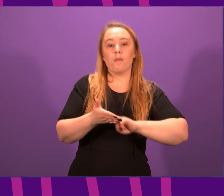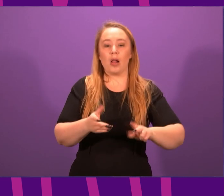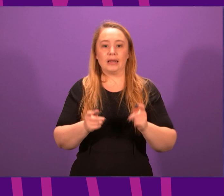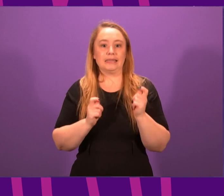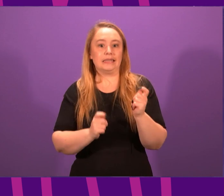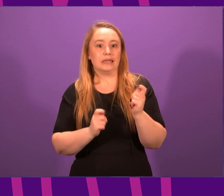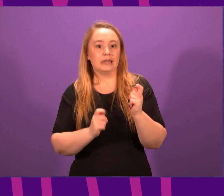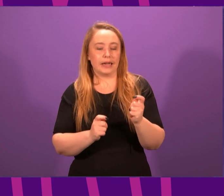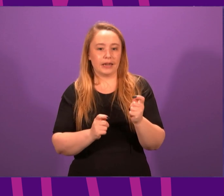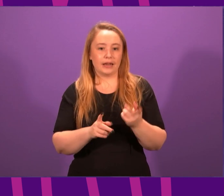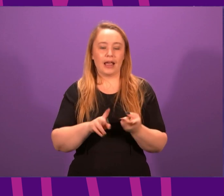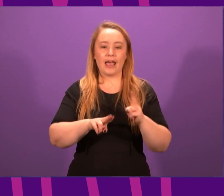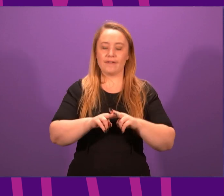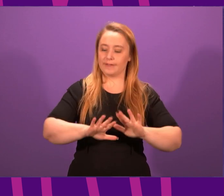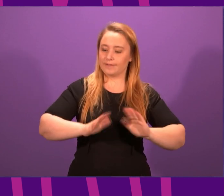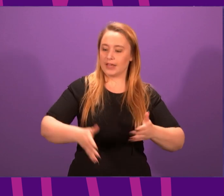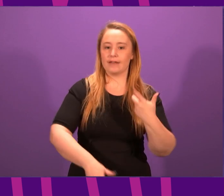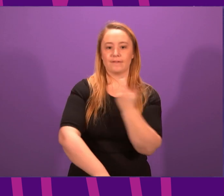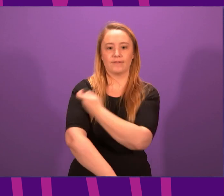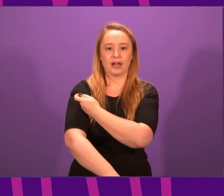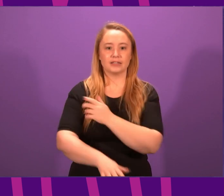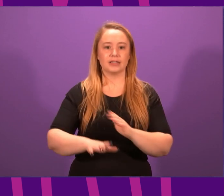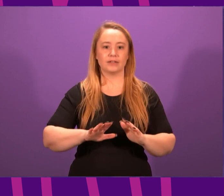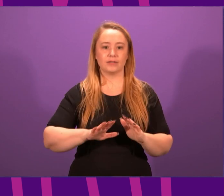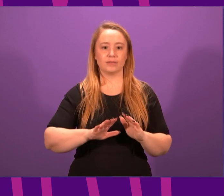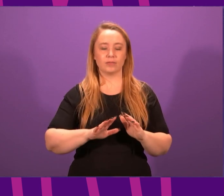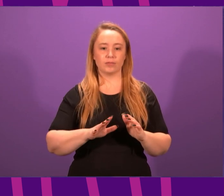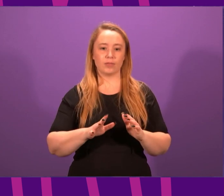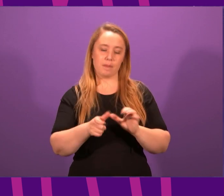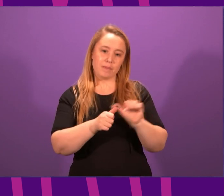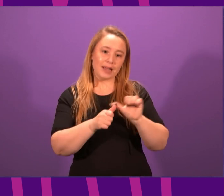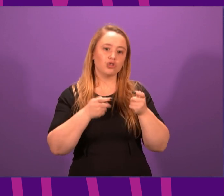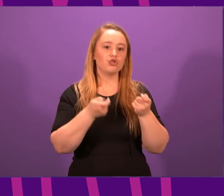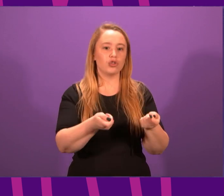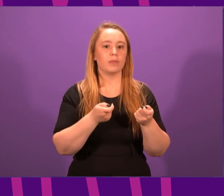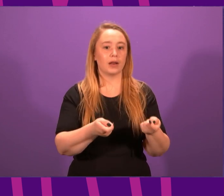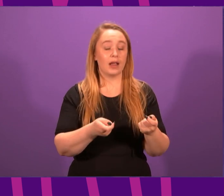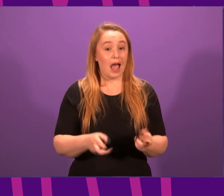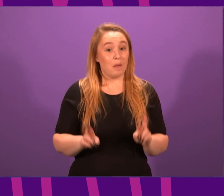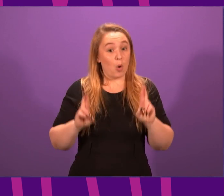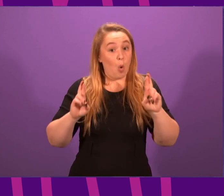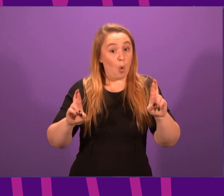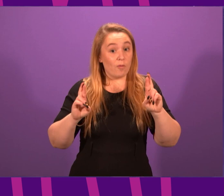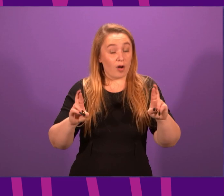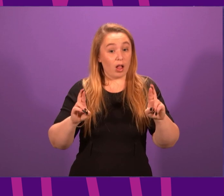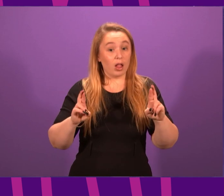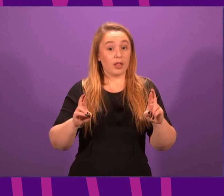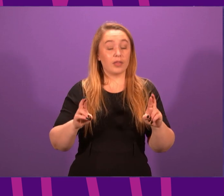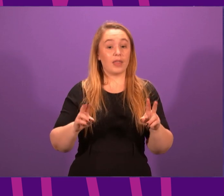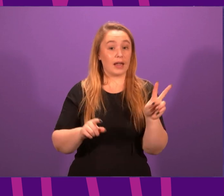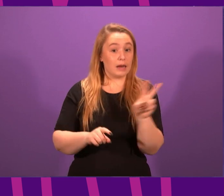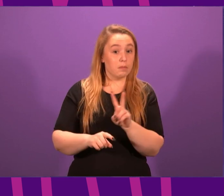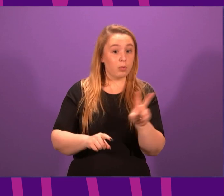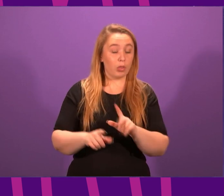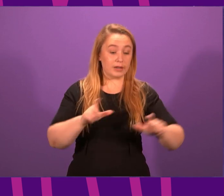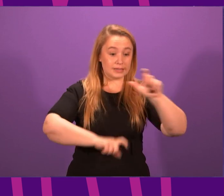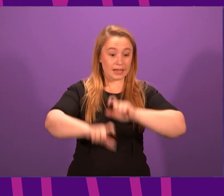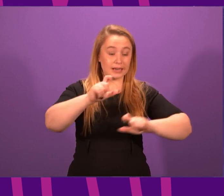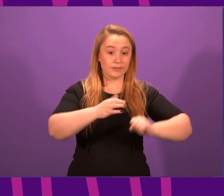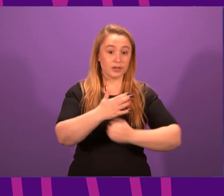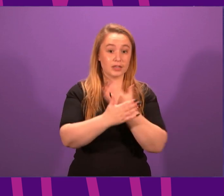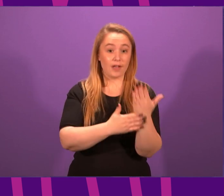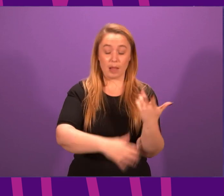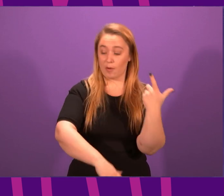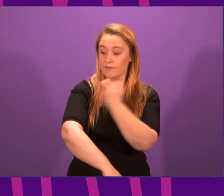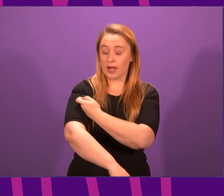better treatment or a vaccine for COVID. And of course, we remain hopeful about the prospects of both of these scientific developments